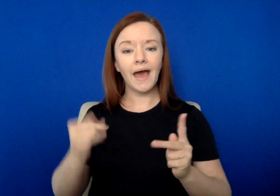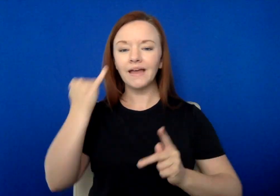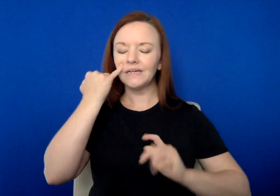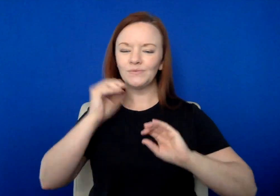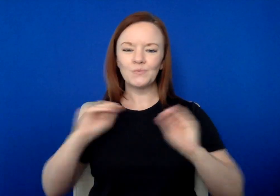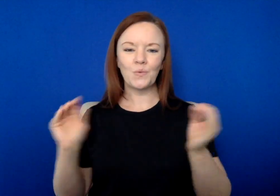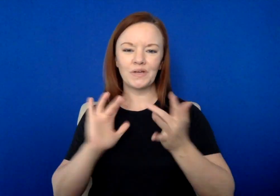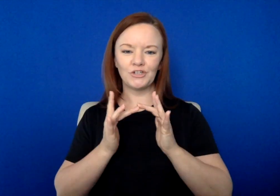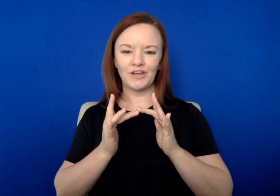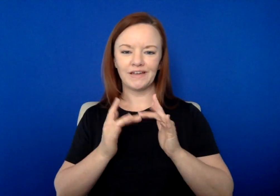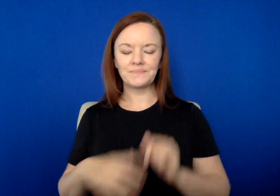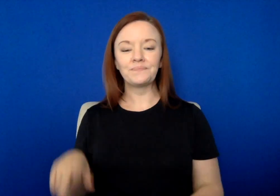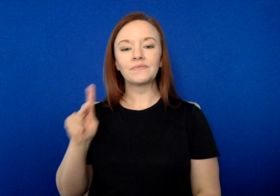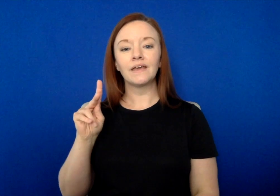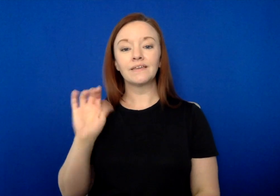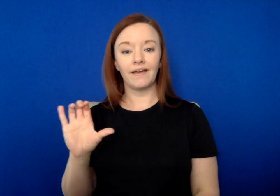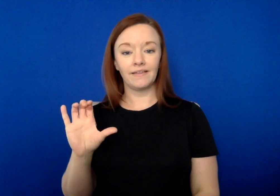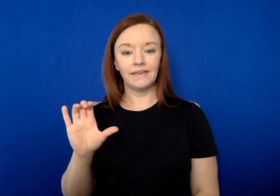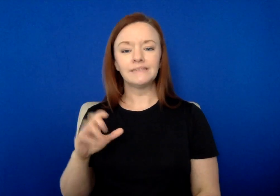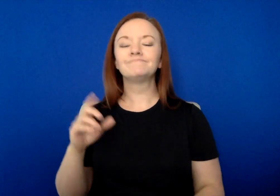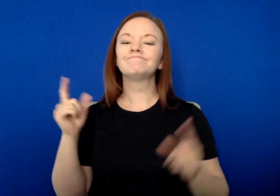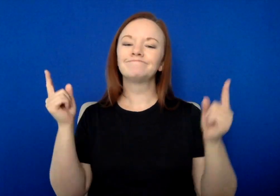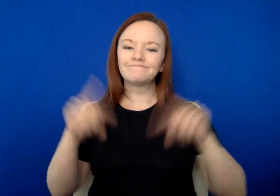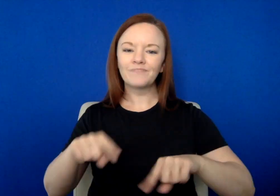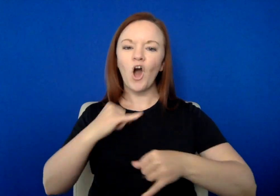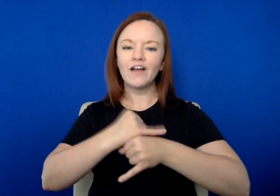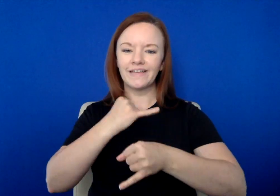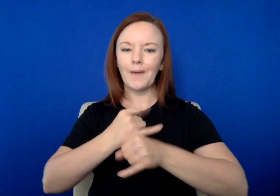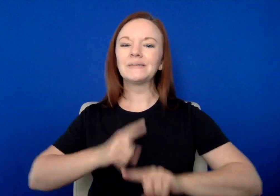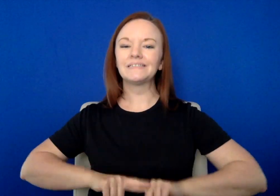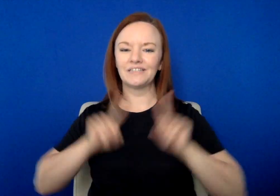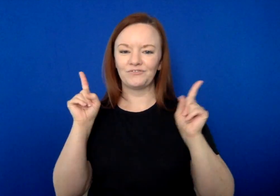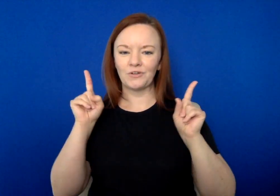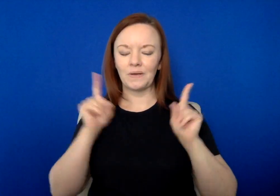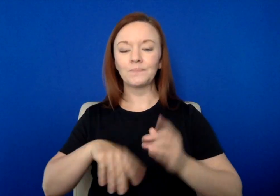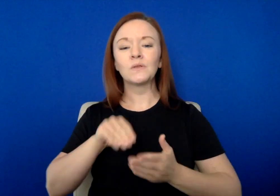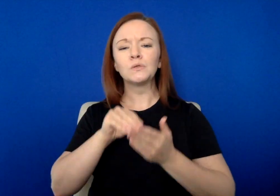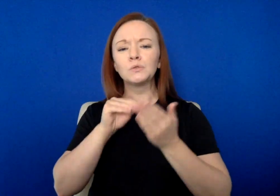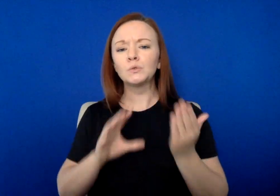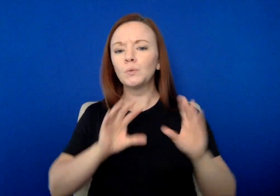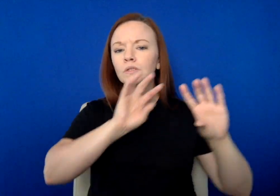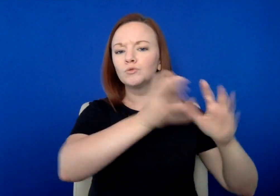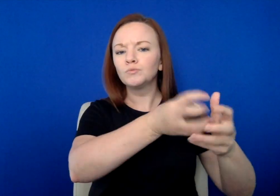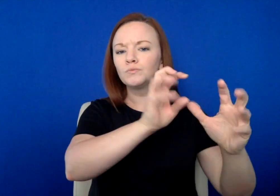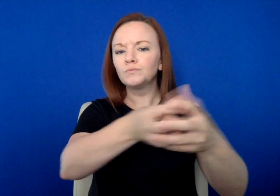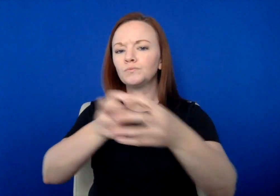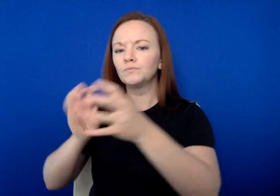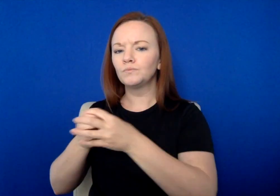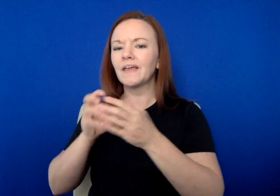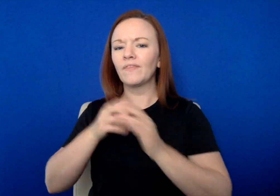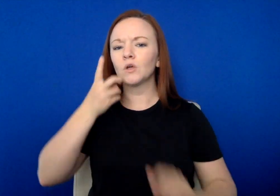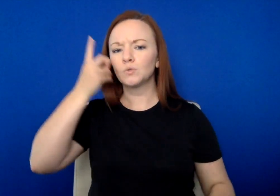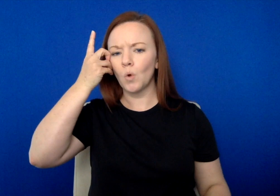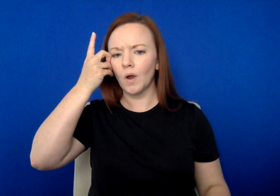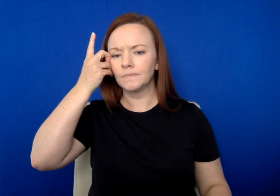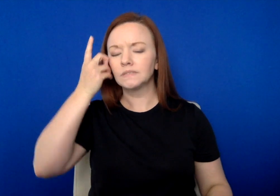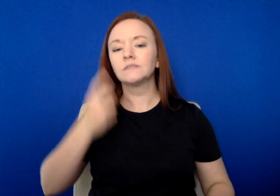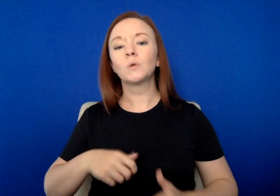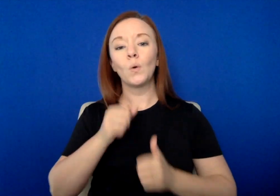internet service. Being here is going to be a little different. We have them clustered into their dorms, so essentially we're creating our own bubbles for each of the